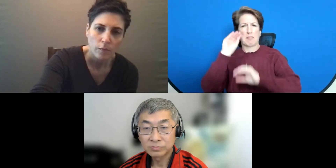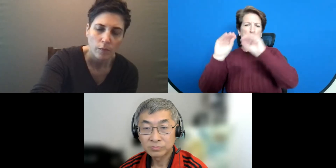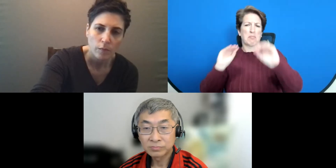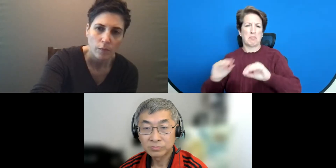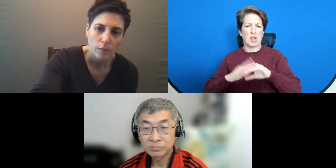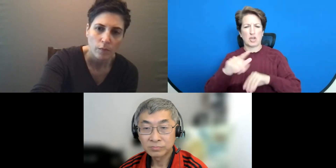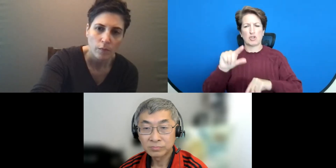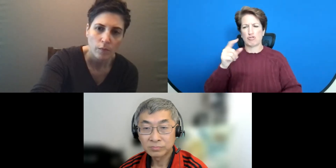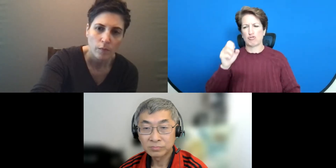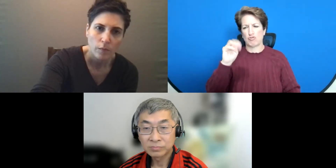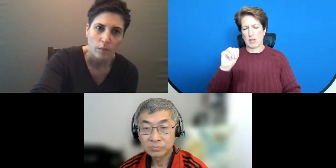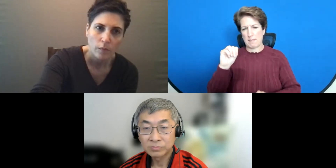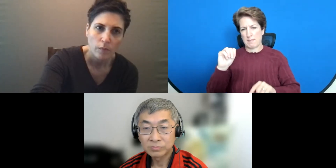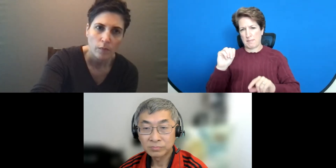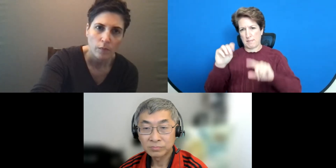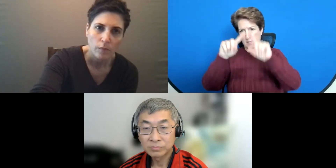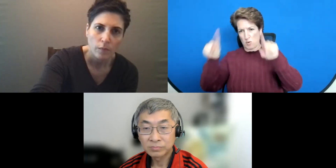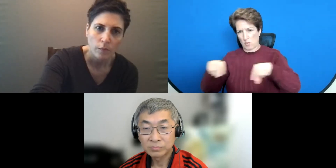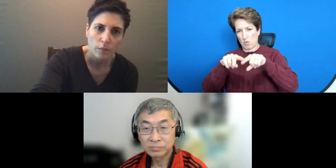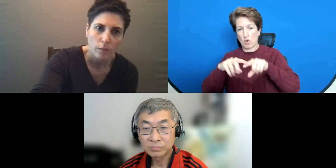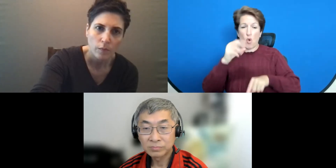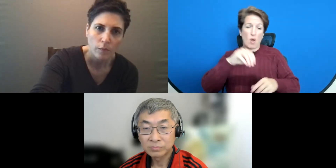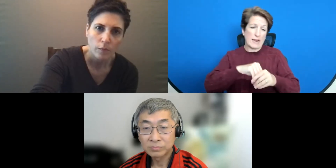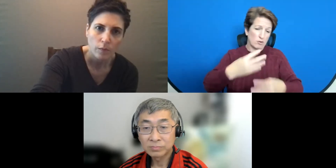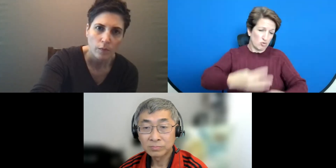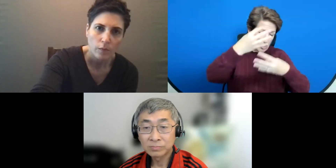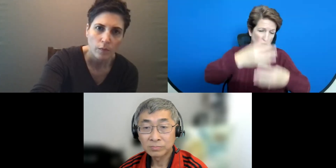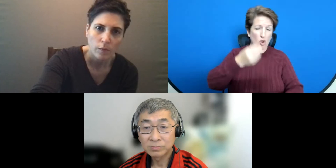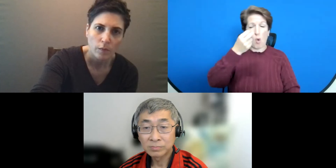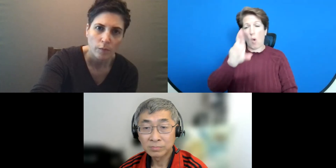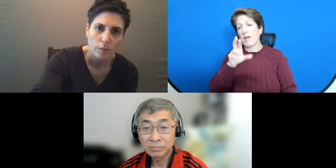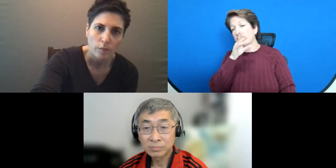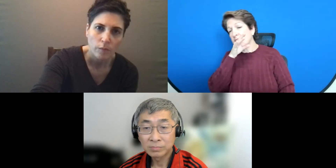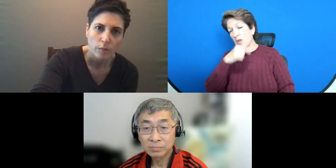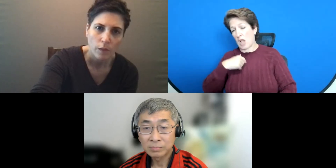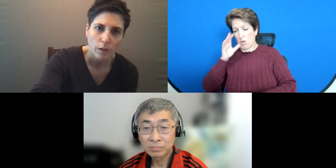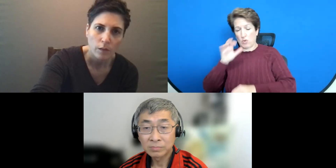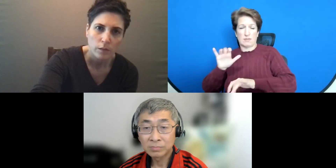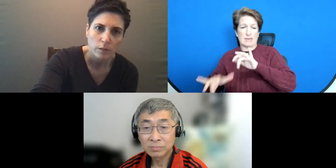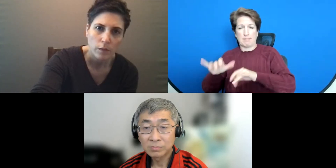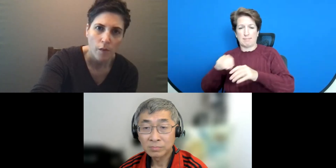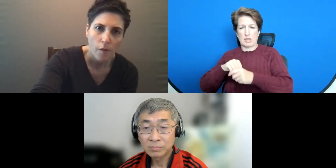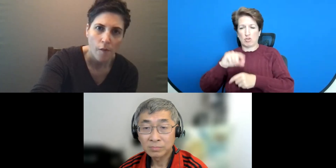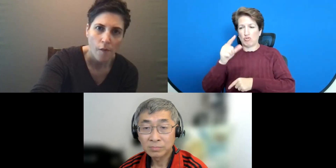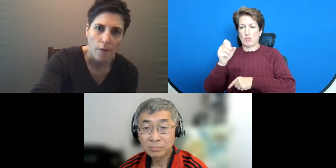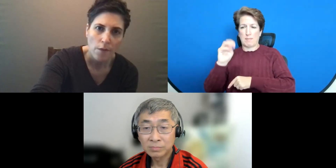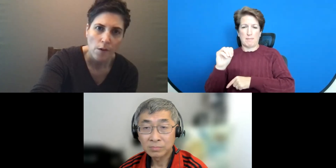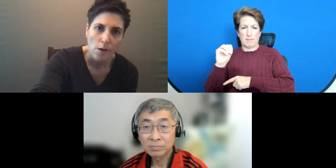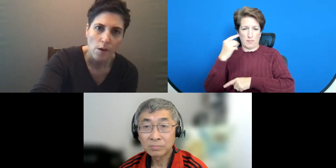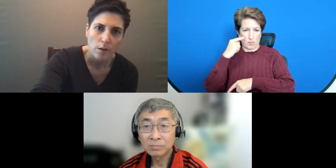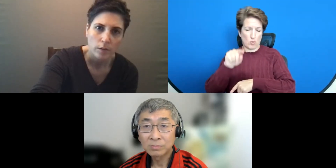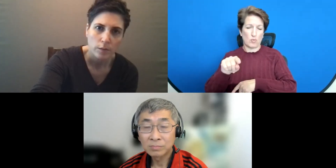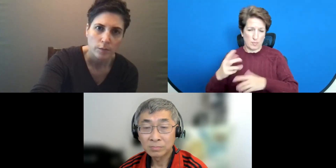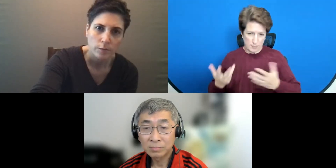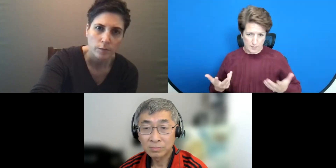type your ideas in the chat if you feel comfortable, or say them out loud, and I can type them in the Jamboard for you. So let us know